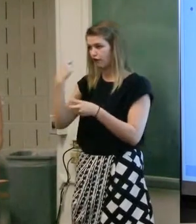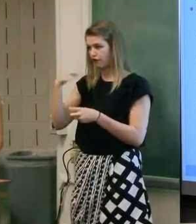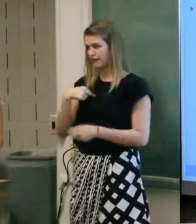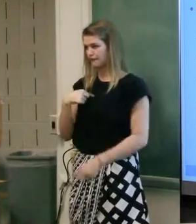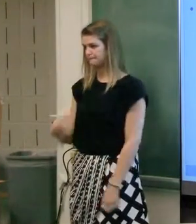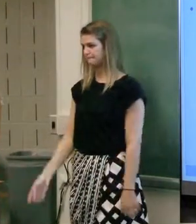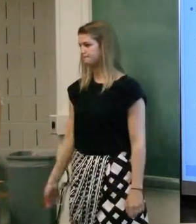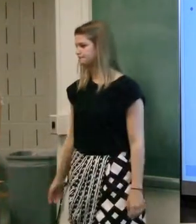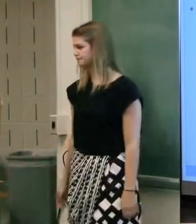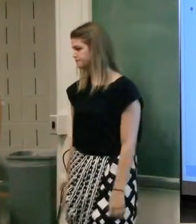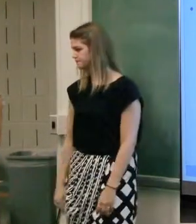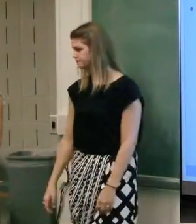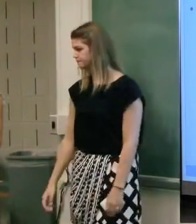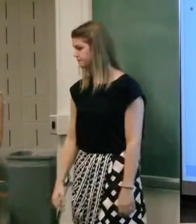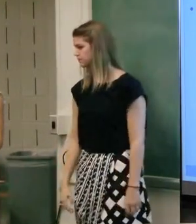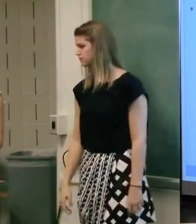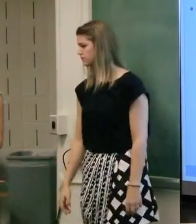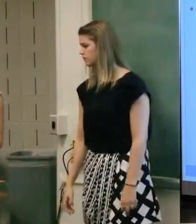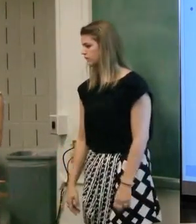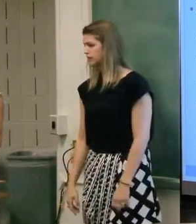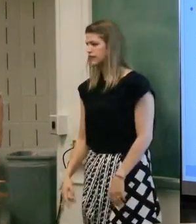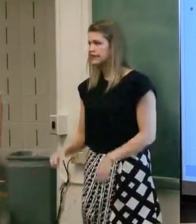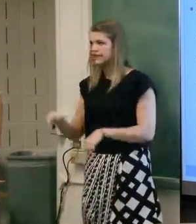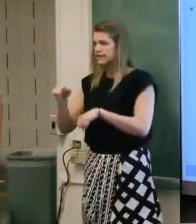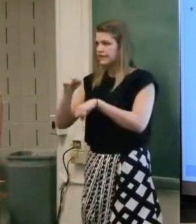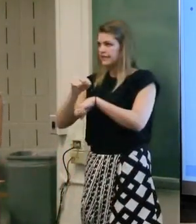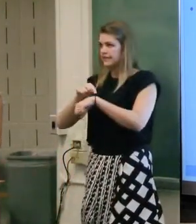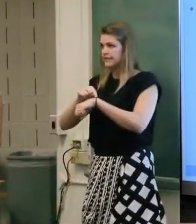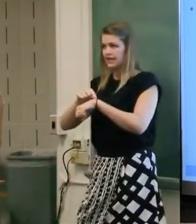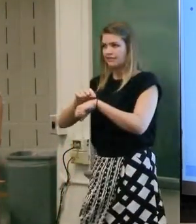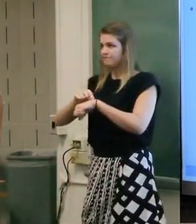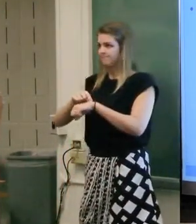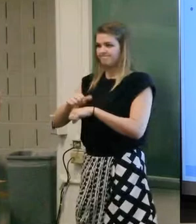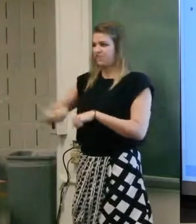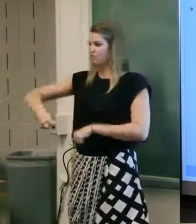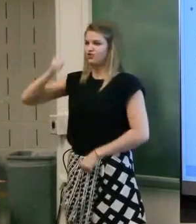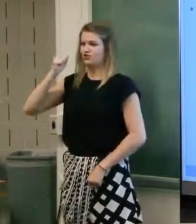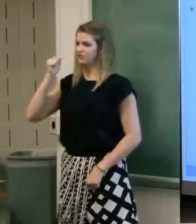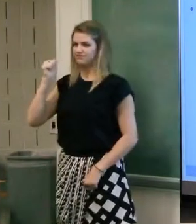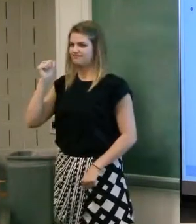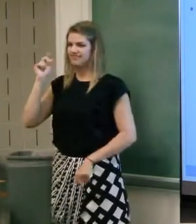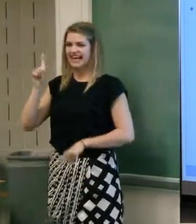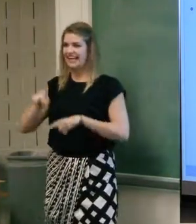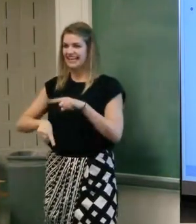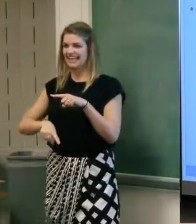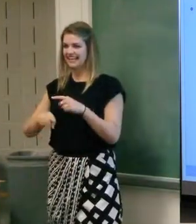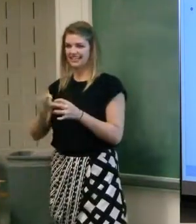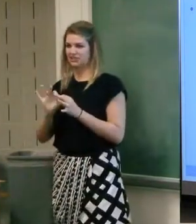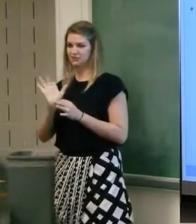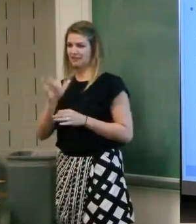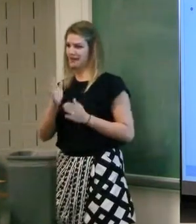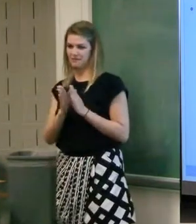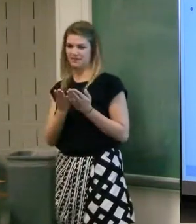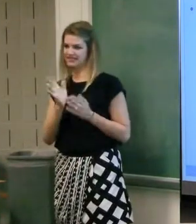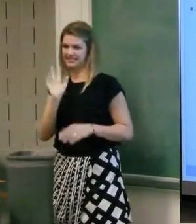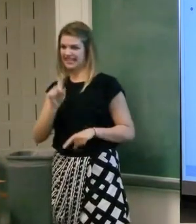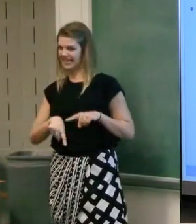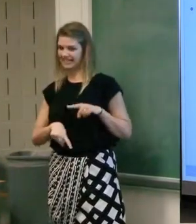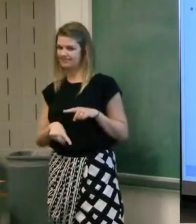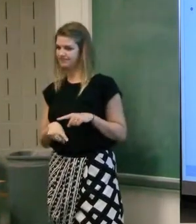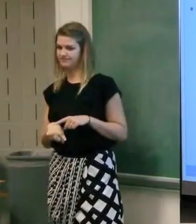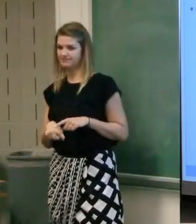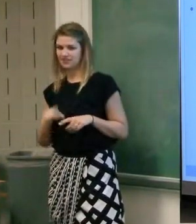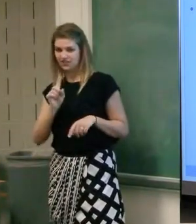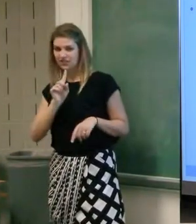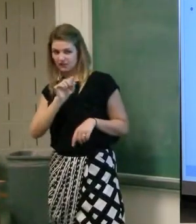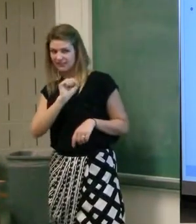trouble with. So there were times where I would refuse to interpret a book. And I would be like,